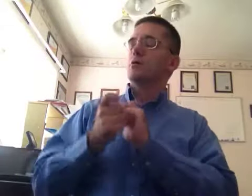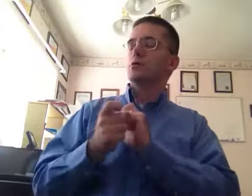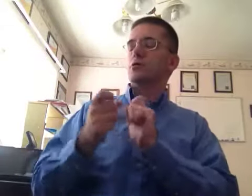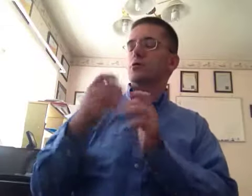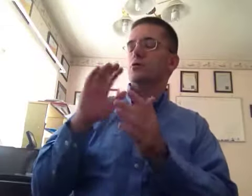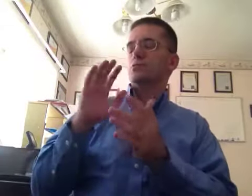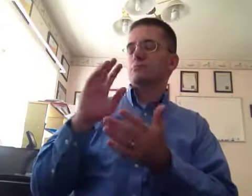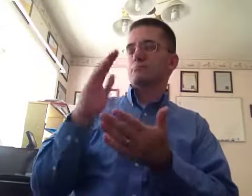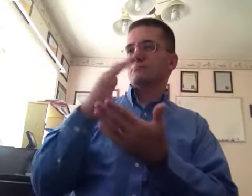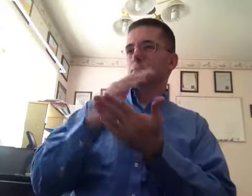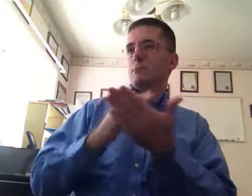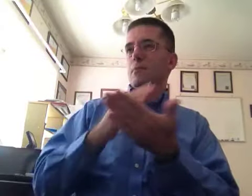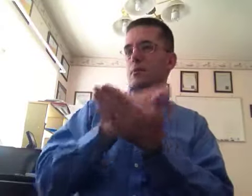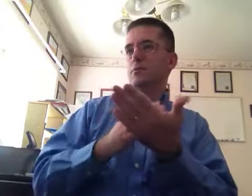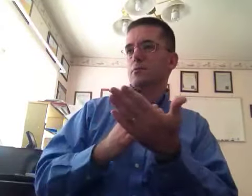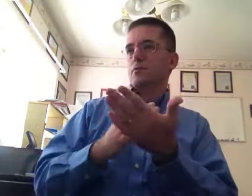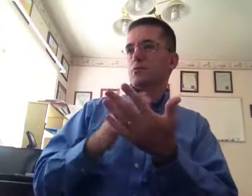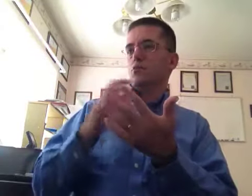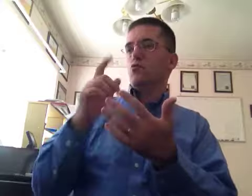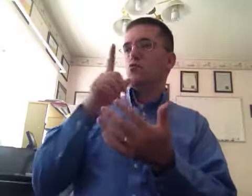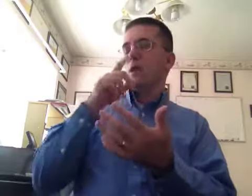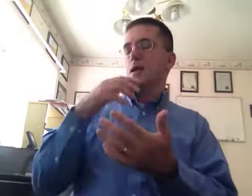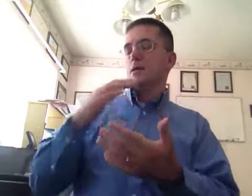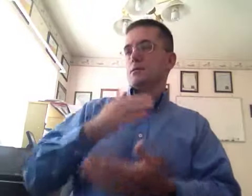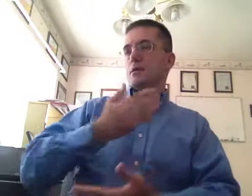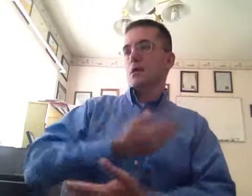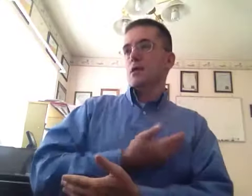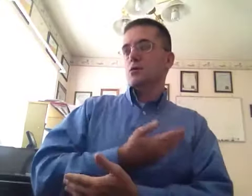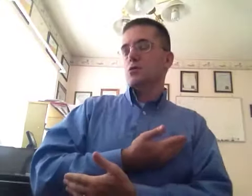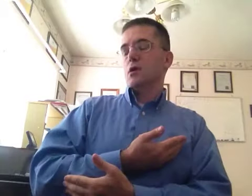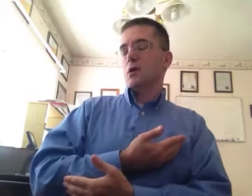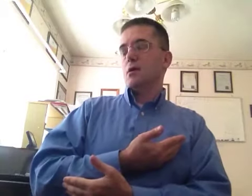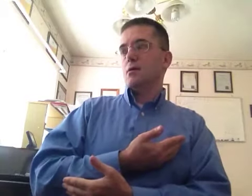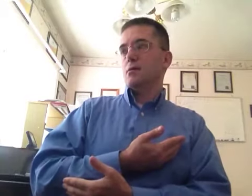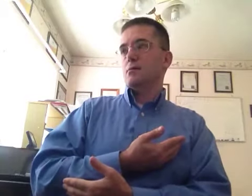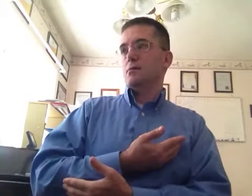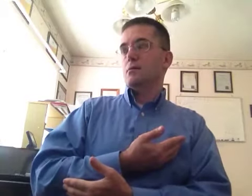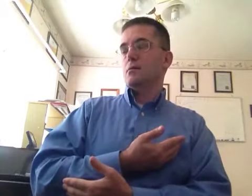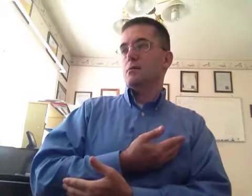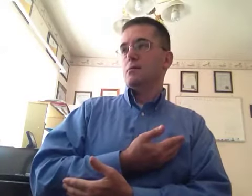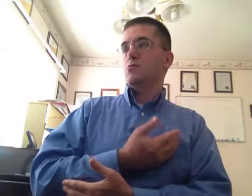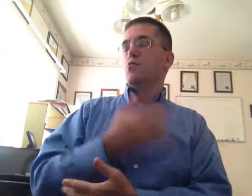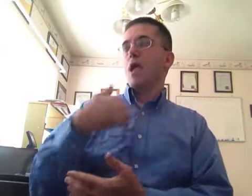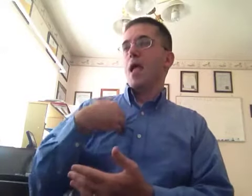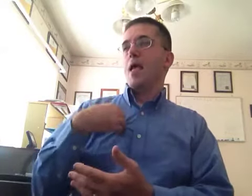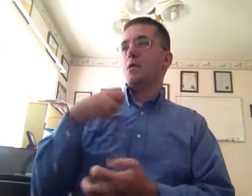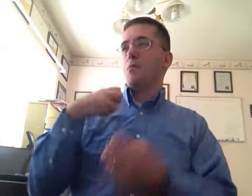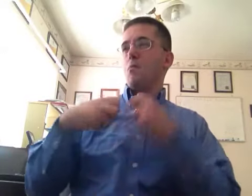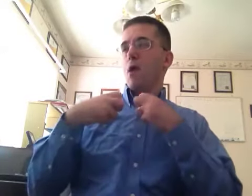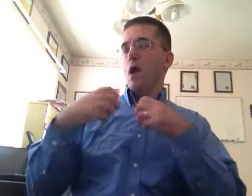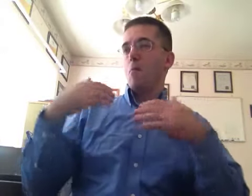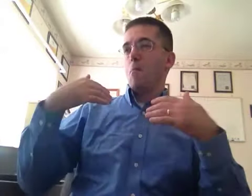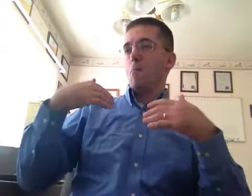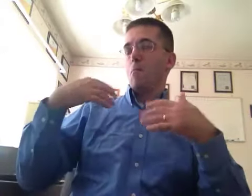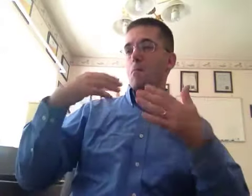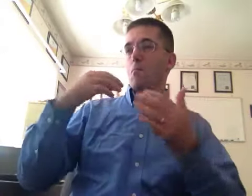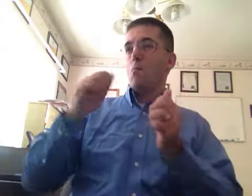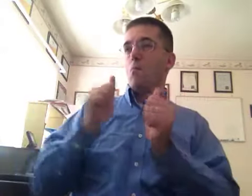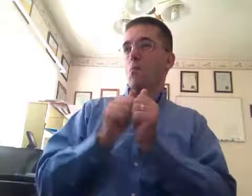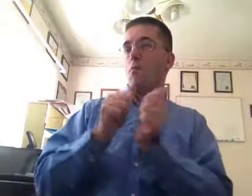medical issues that are not going to go away for life? So my question is, since we have the money now, do we go ahead and pay